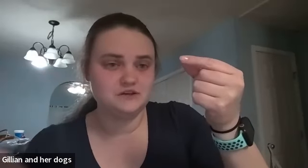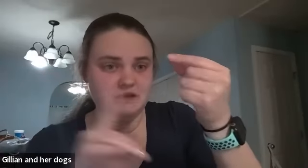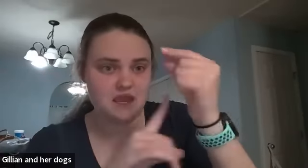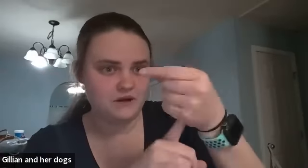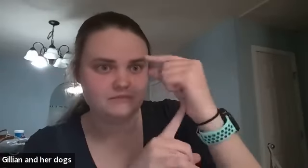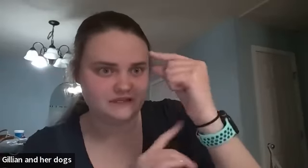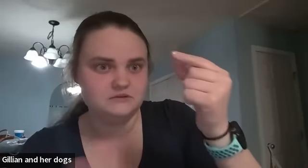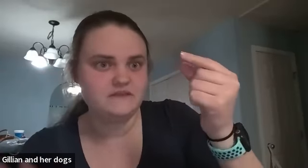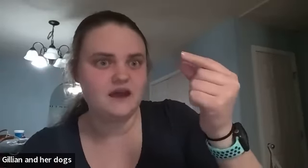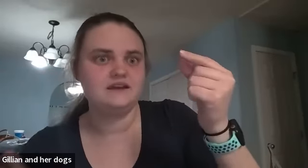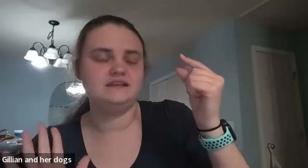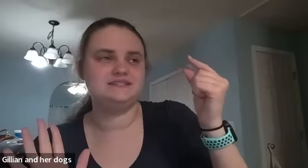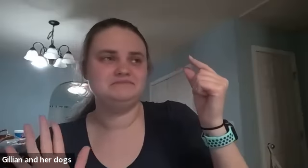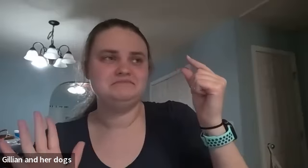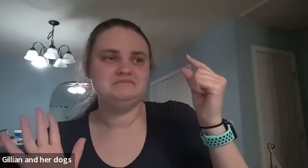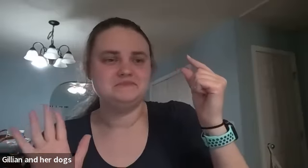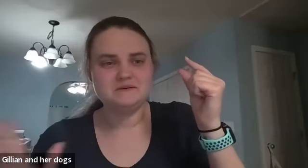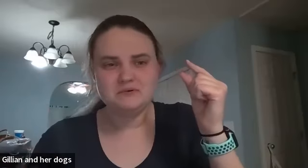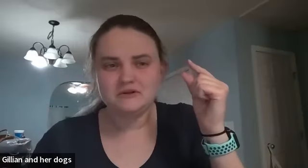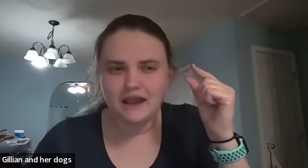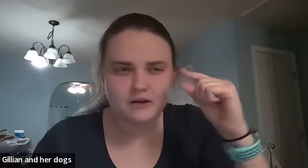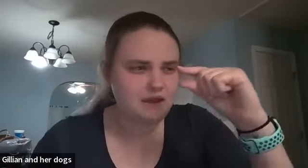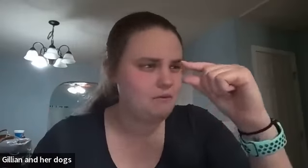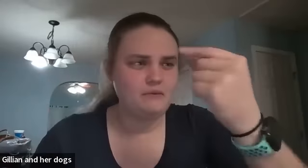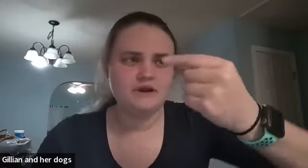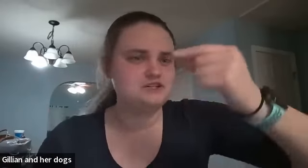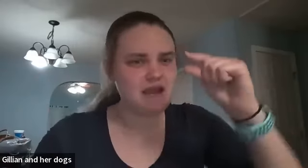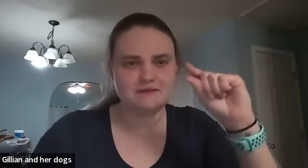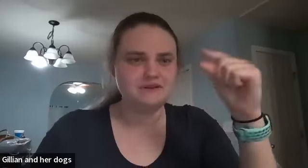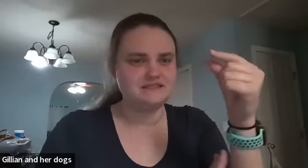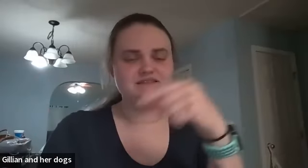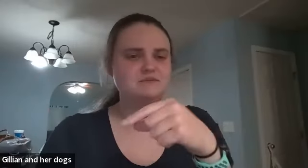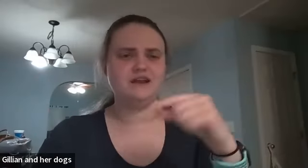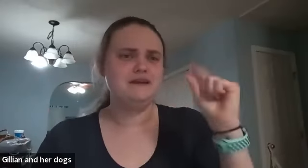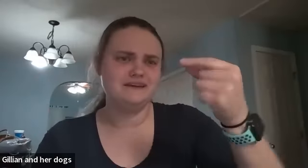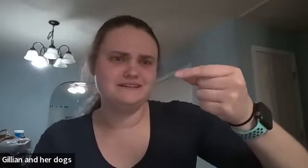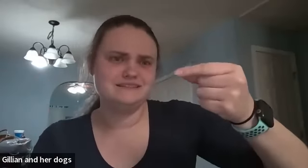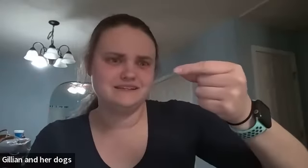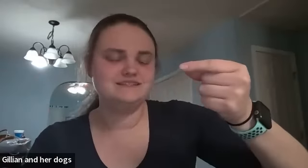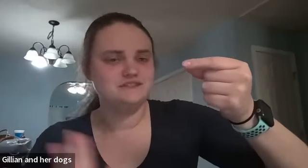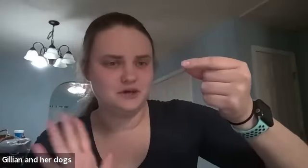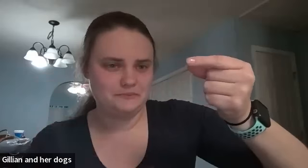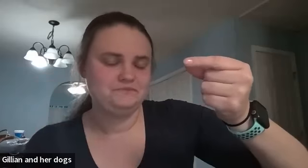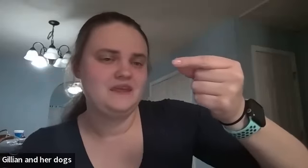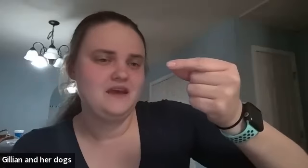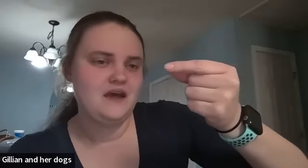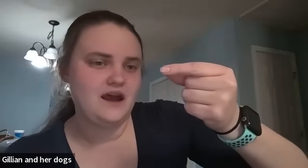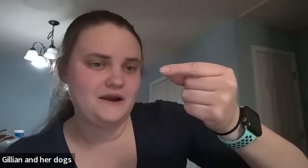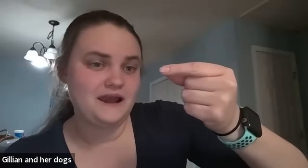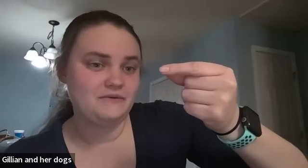me out when I'm like doing that. It's, some people are like, okay, wait, where's your hand place? And then some are like, oh, I get it. It's this. So, all right. Then